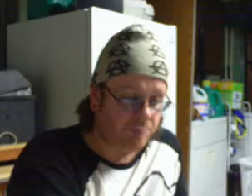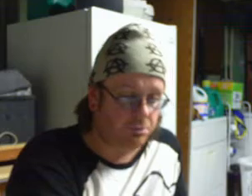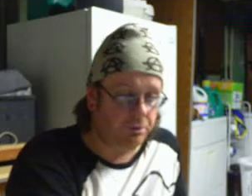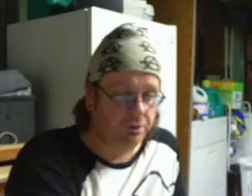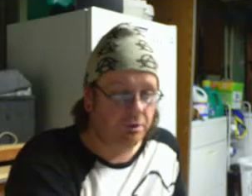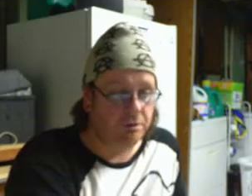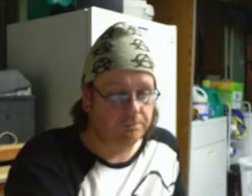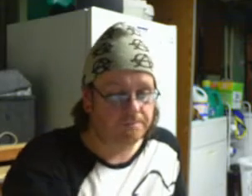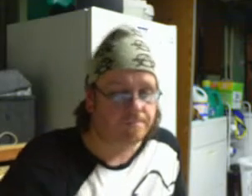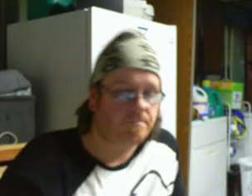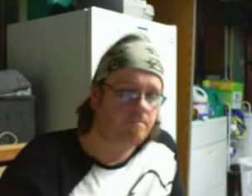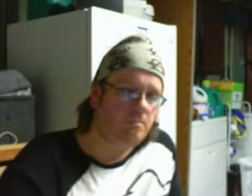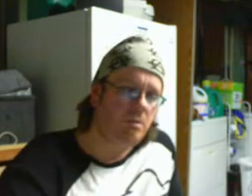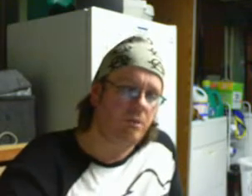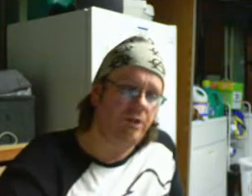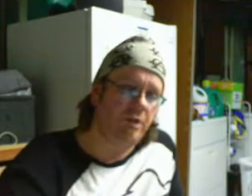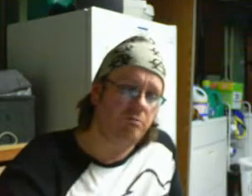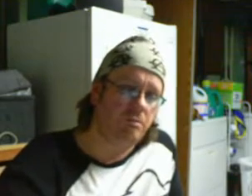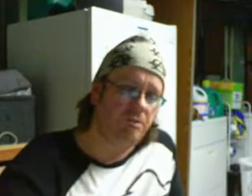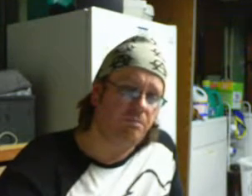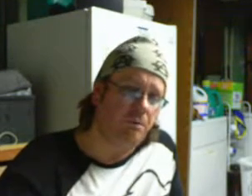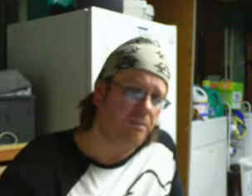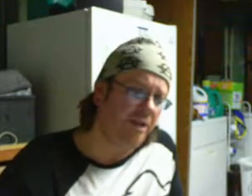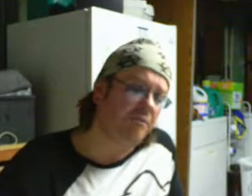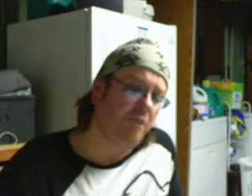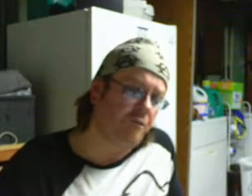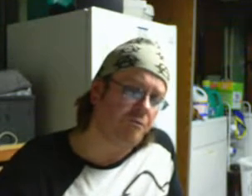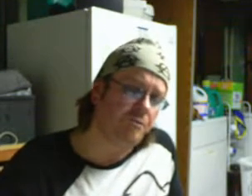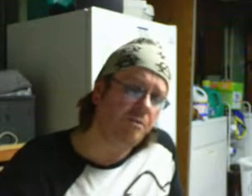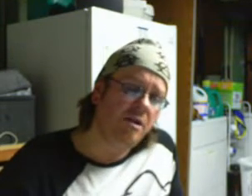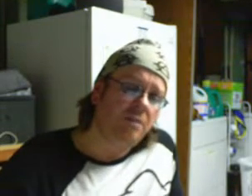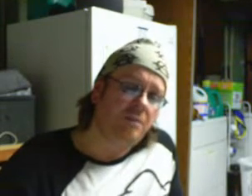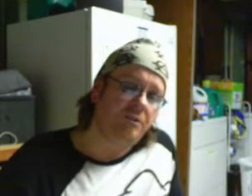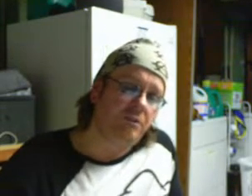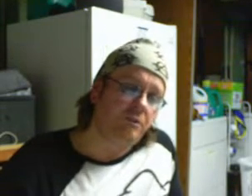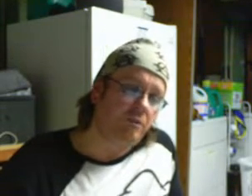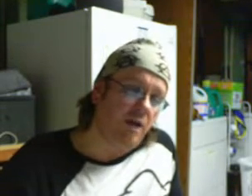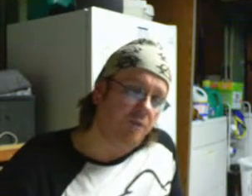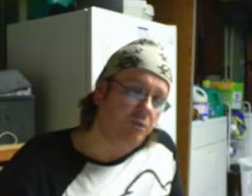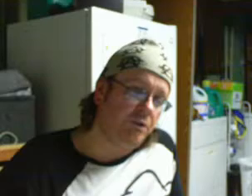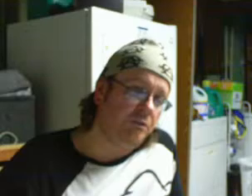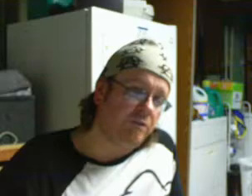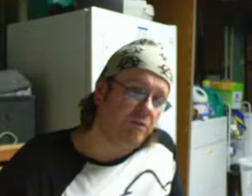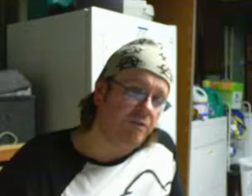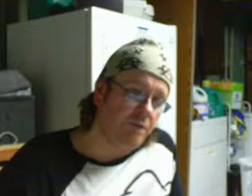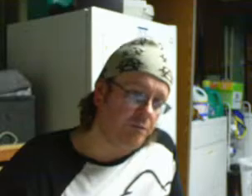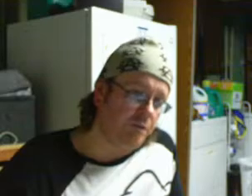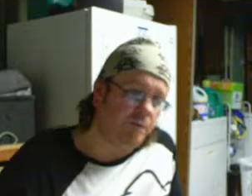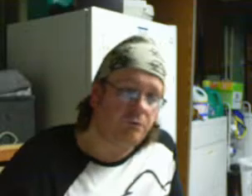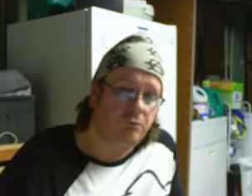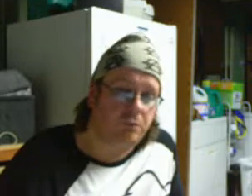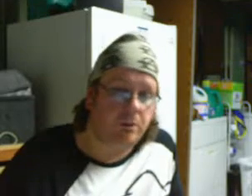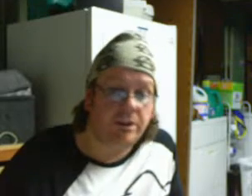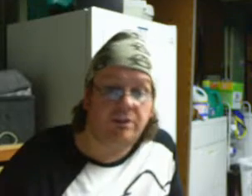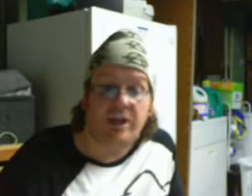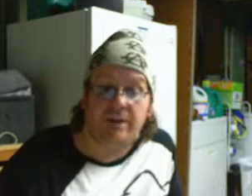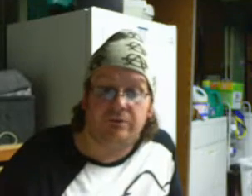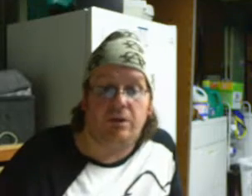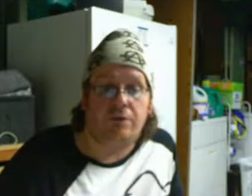at all. But the other woman spoke, that is not true. My son is a live one. Yours is a dead one. And the first retorted, that is not true.